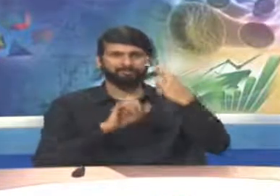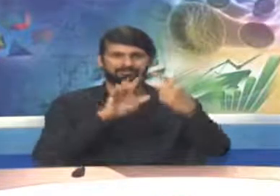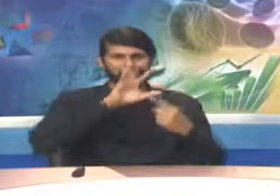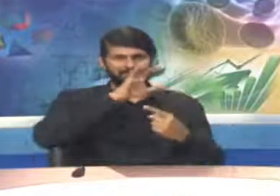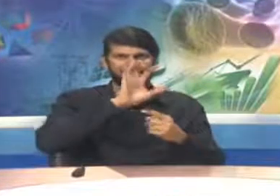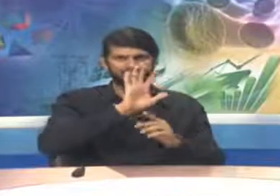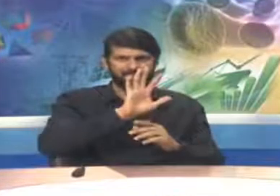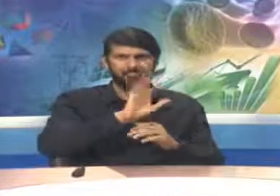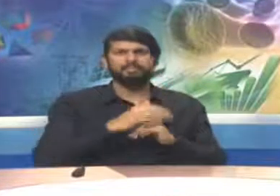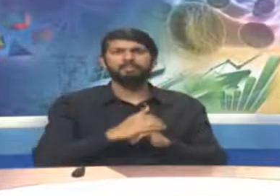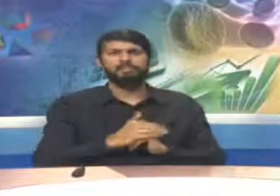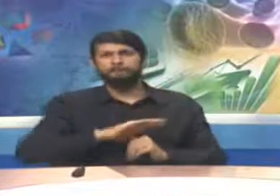State